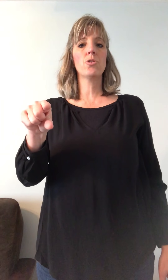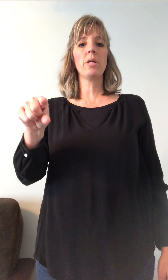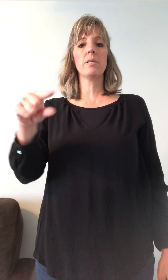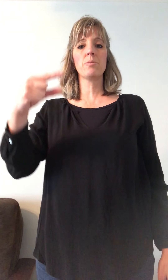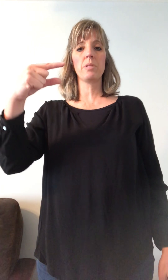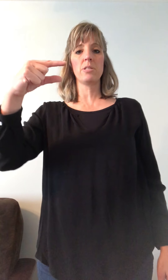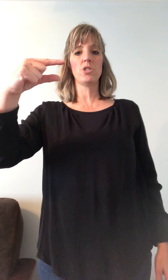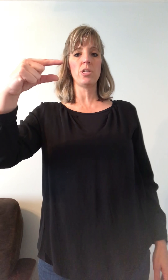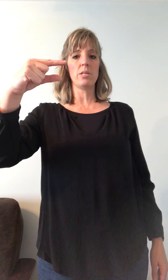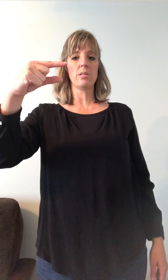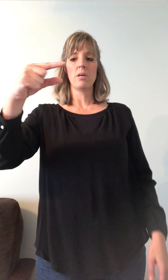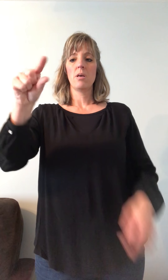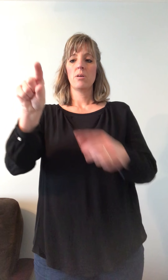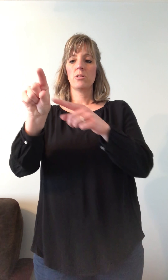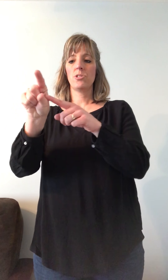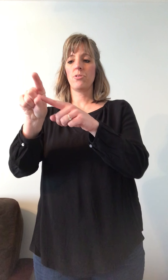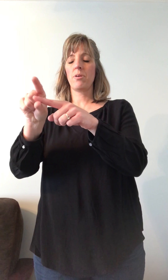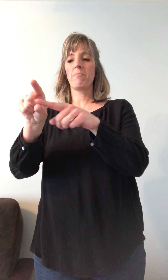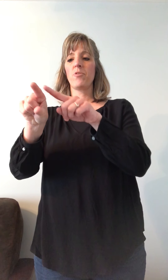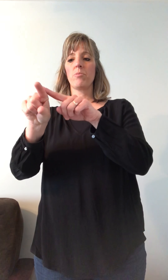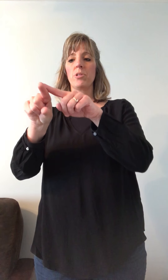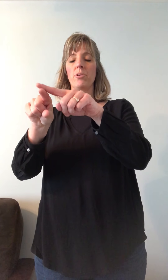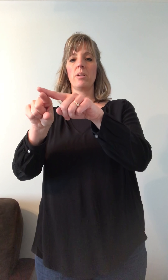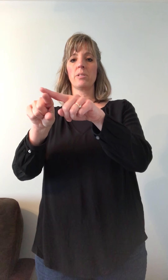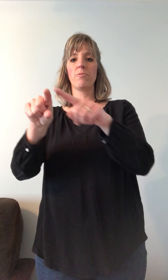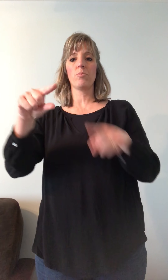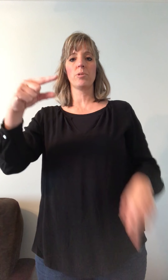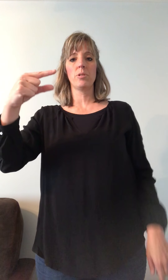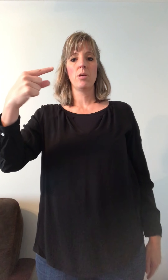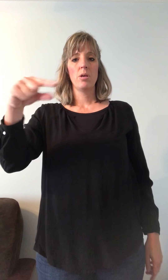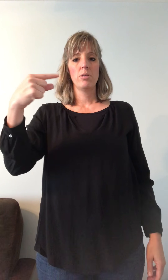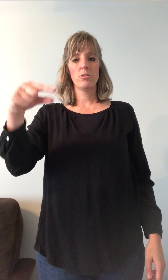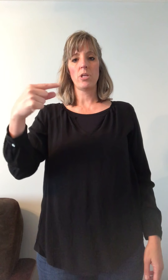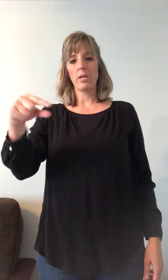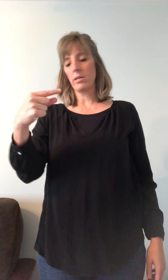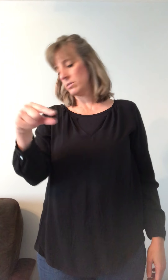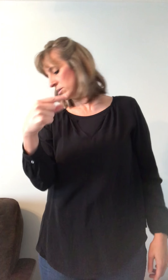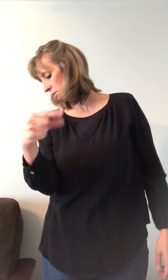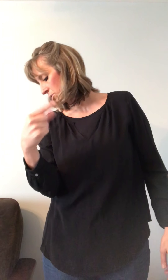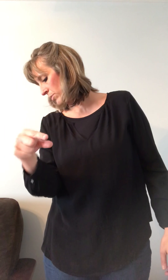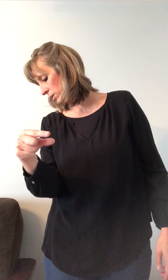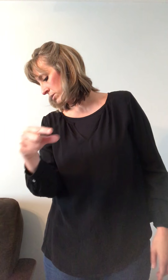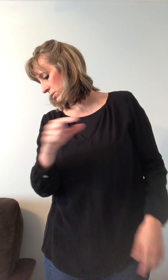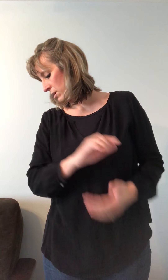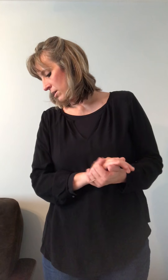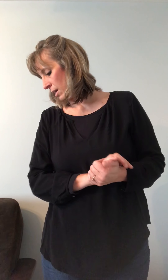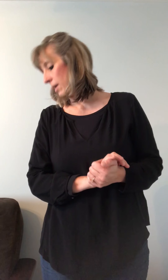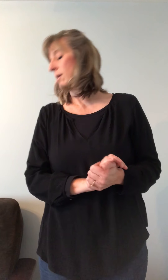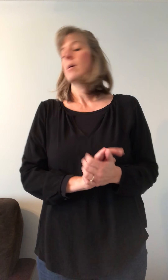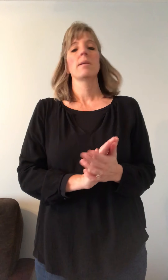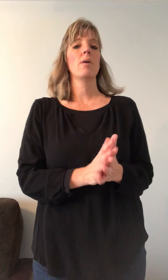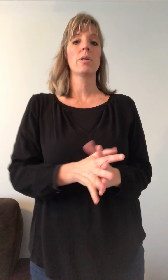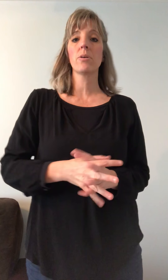Green is with a G, your thumb forward, your index forward, you shake it, green. Okay, now here's